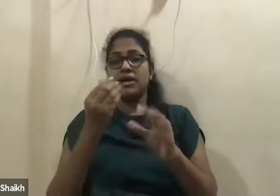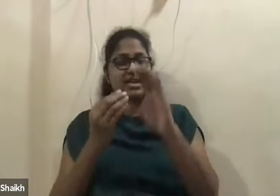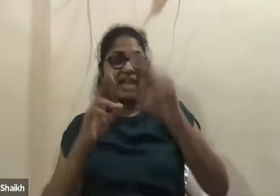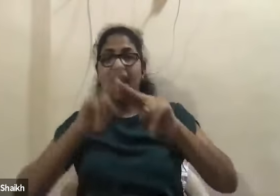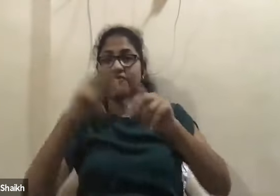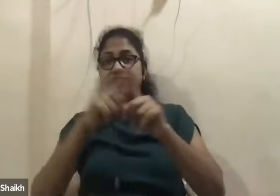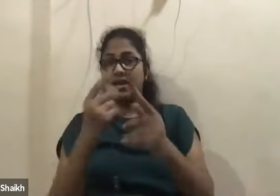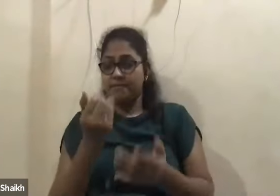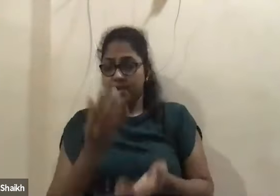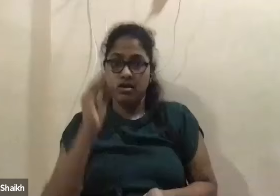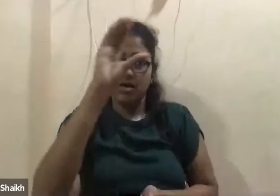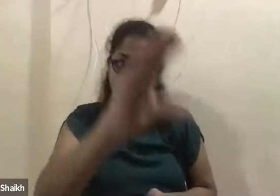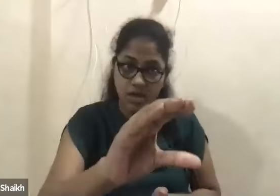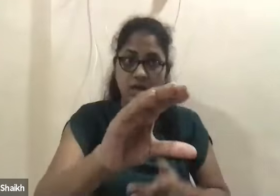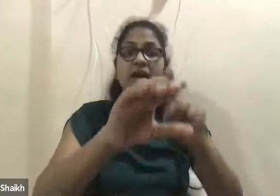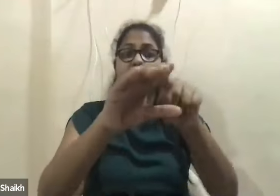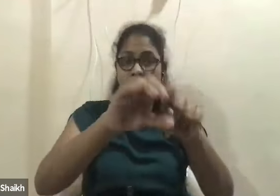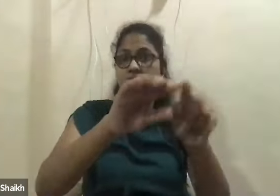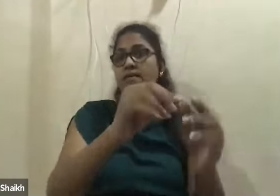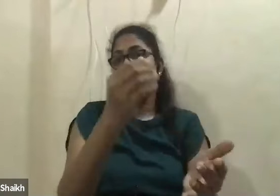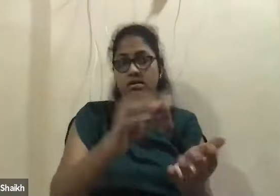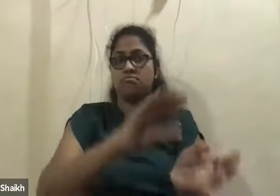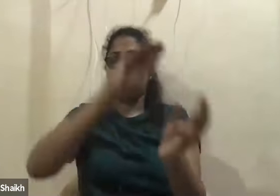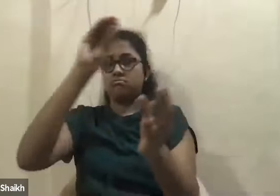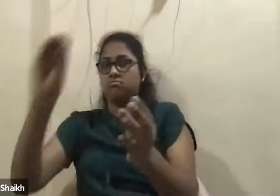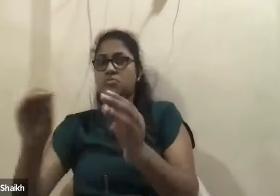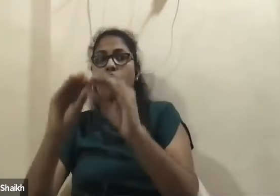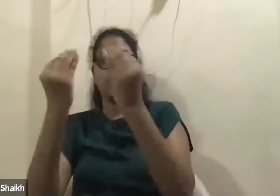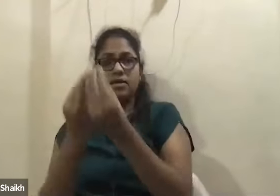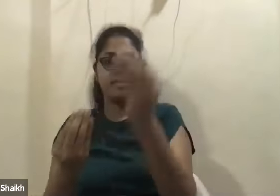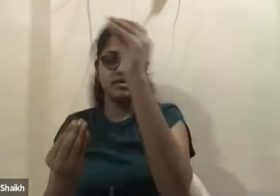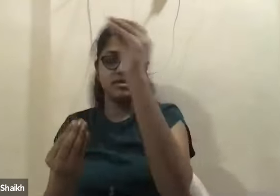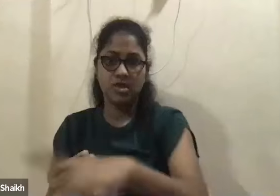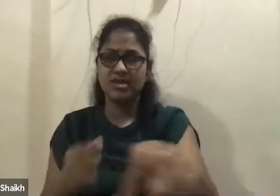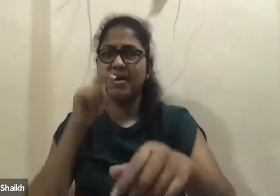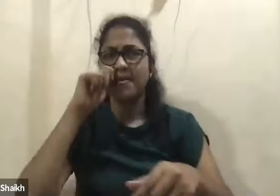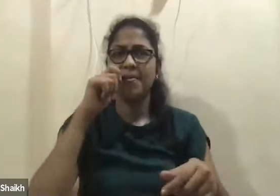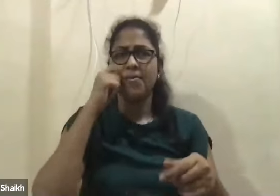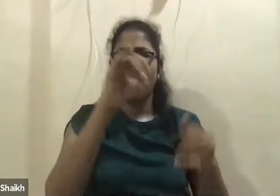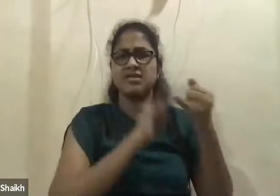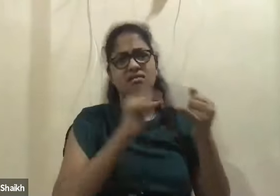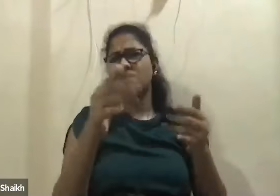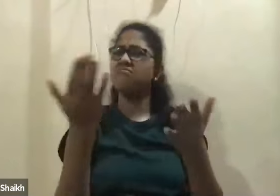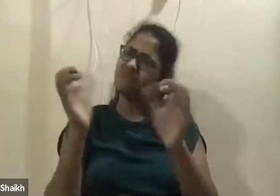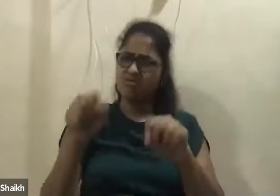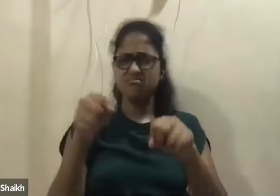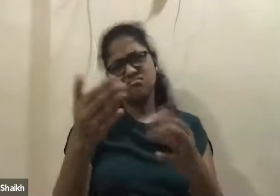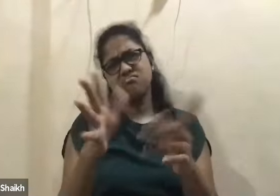fixed income in that trust. What should we do then? Yeah, you can do that. FD is the best